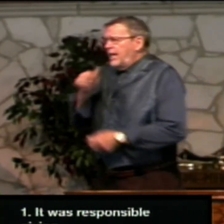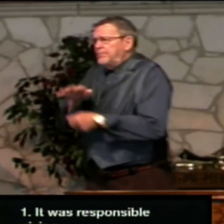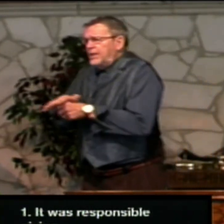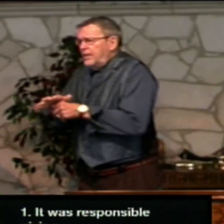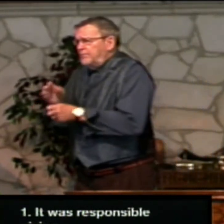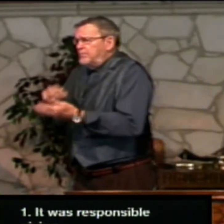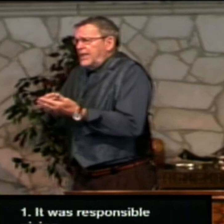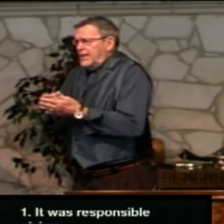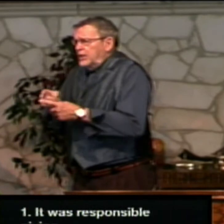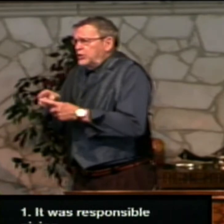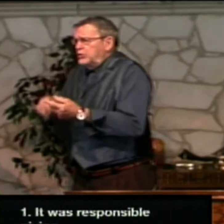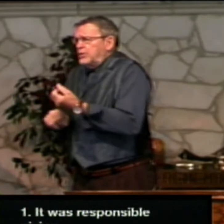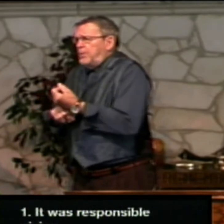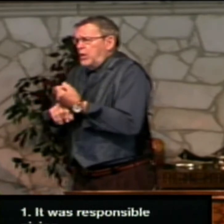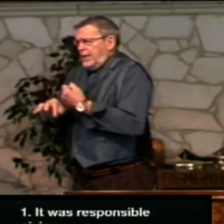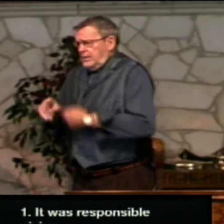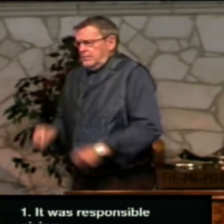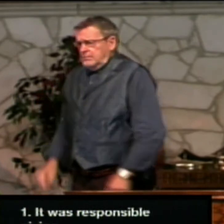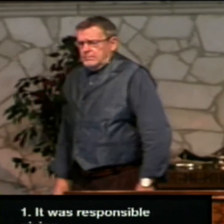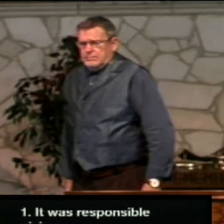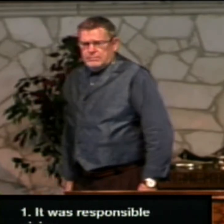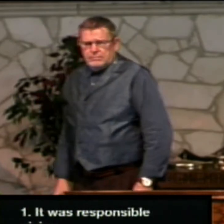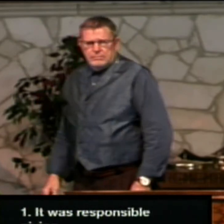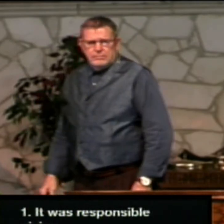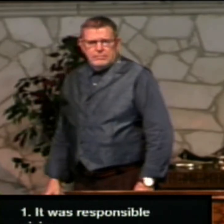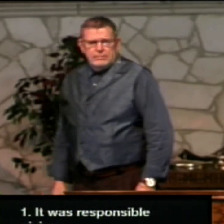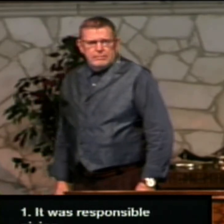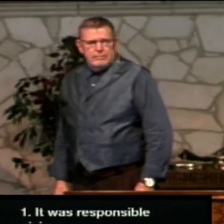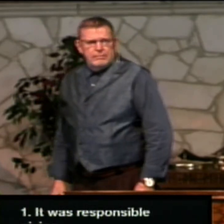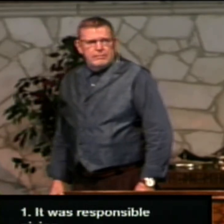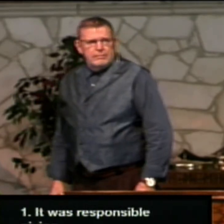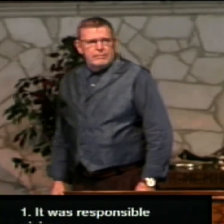There would not be enough money to support it.